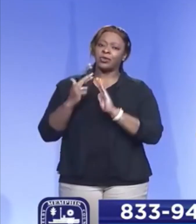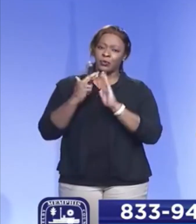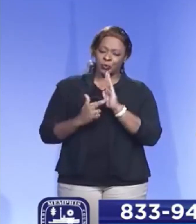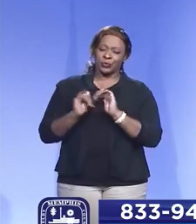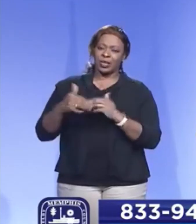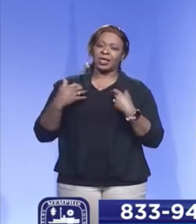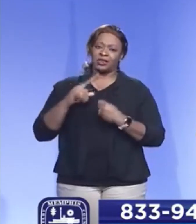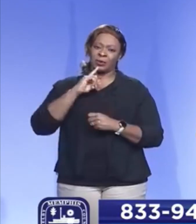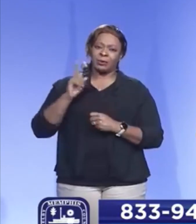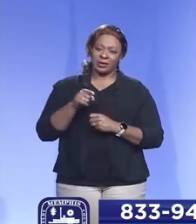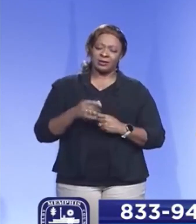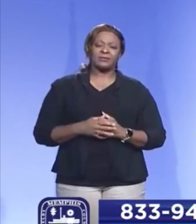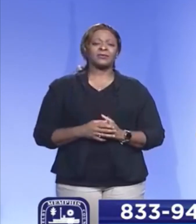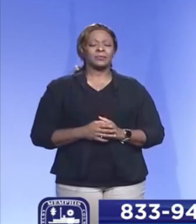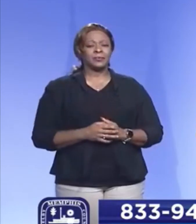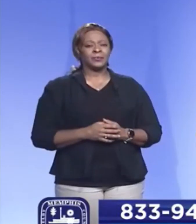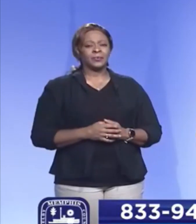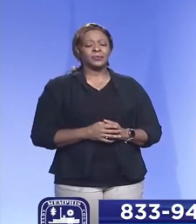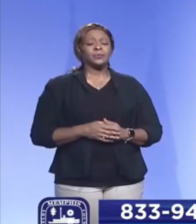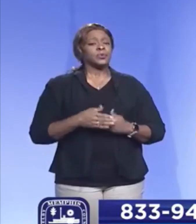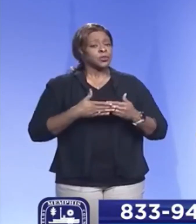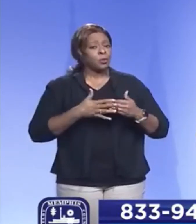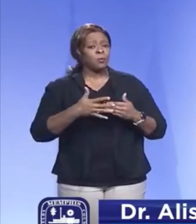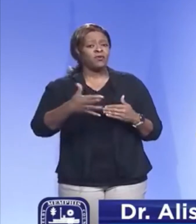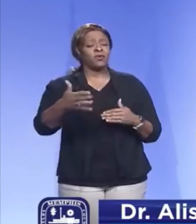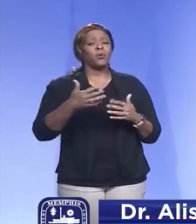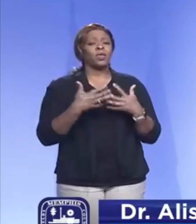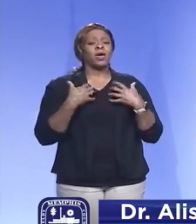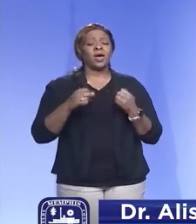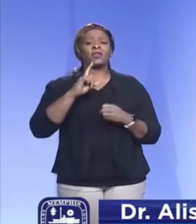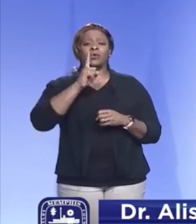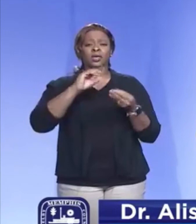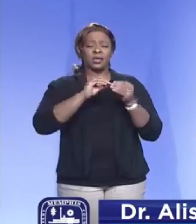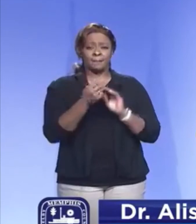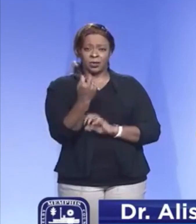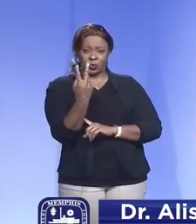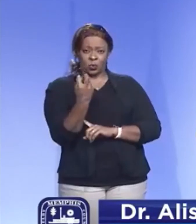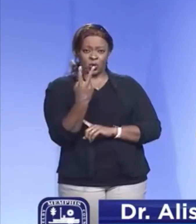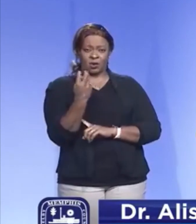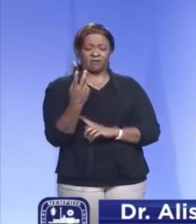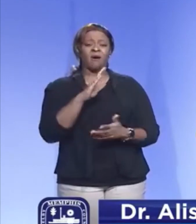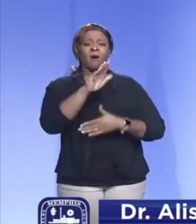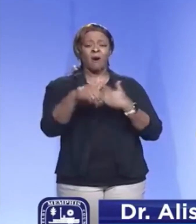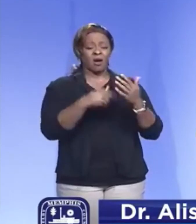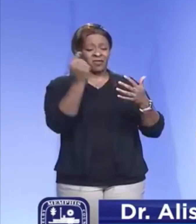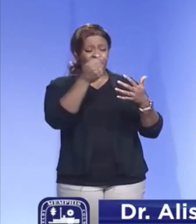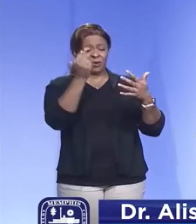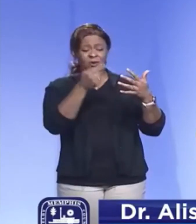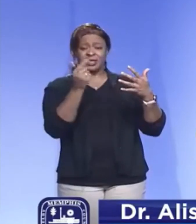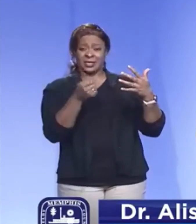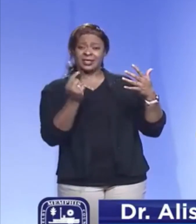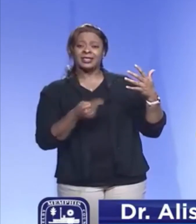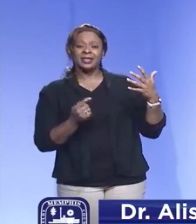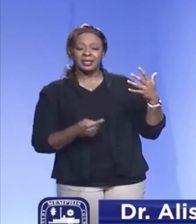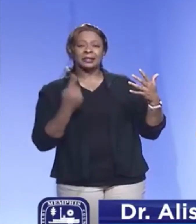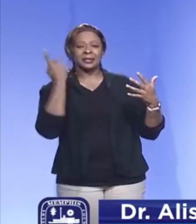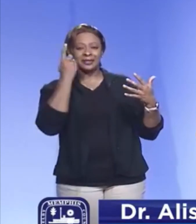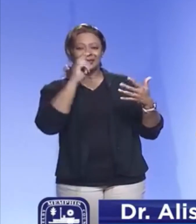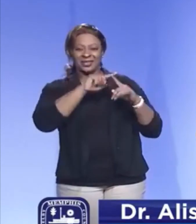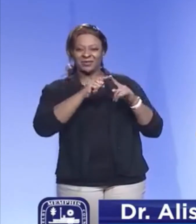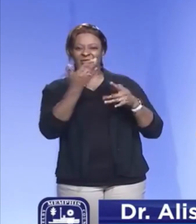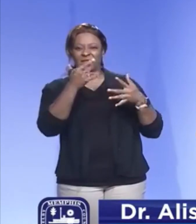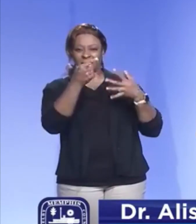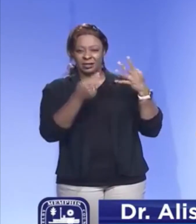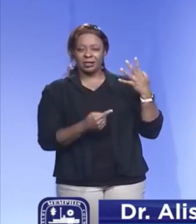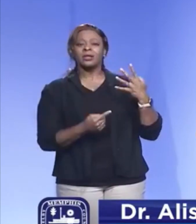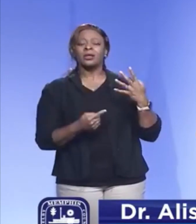health directive. So in moving forward with health directive number 12, all of those things are taken into consideration,